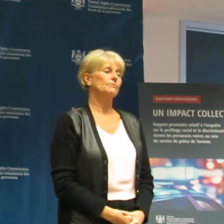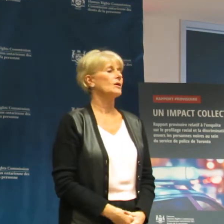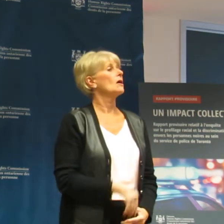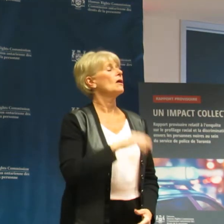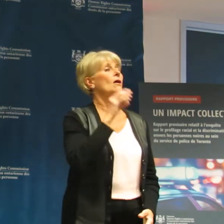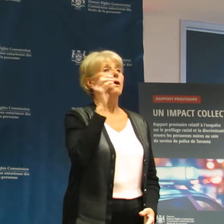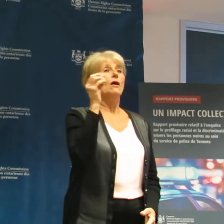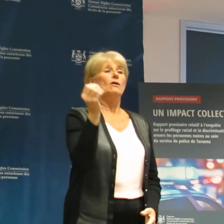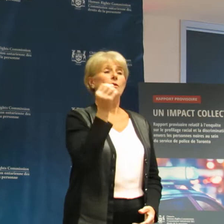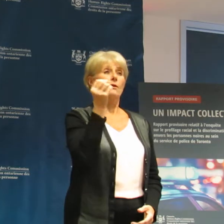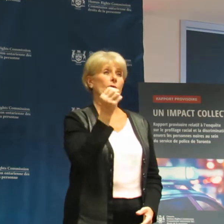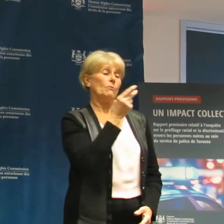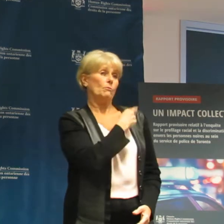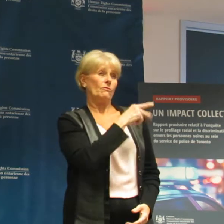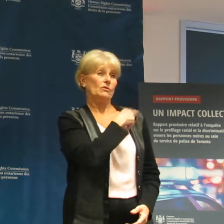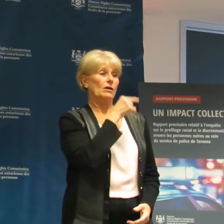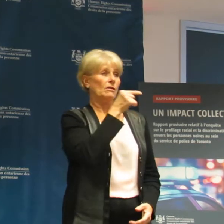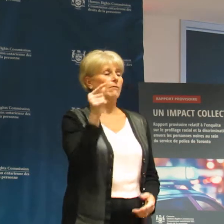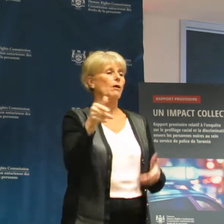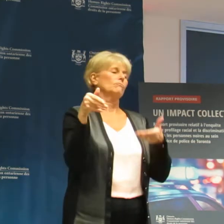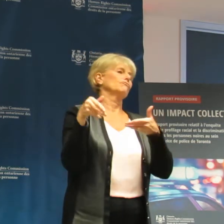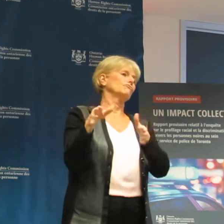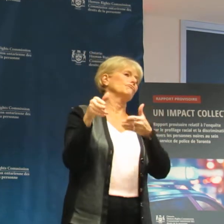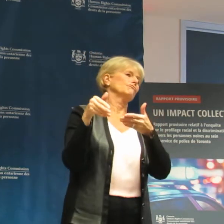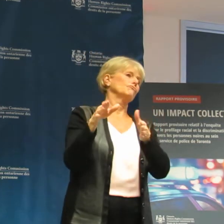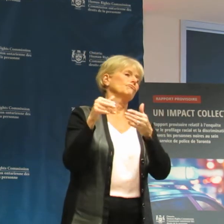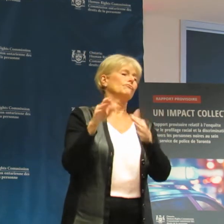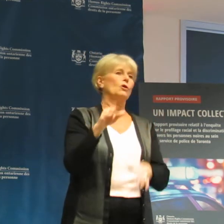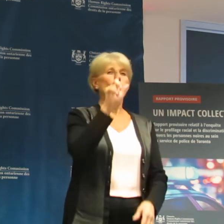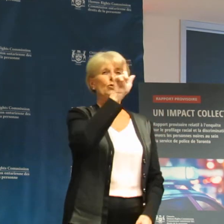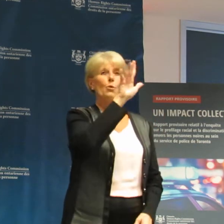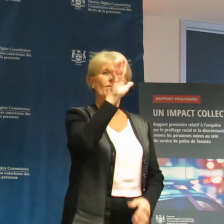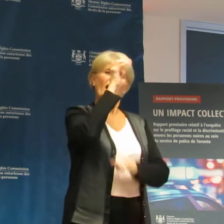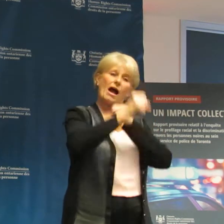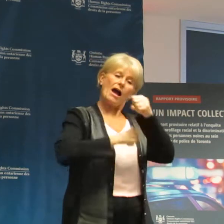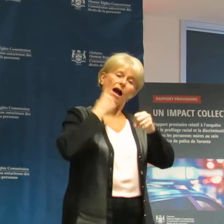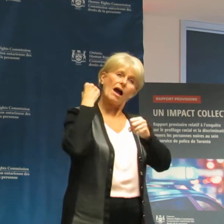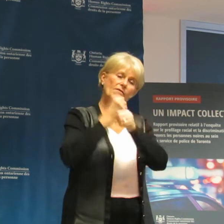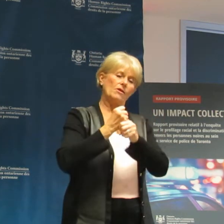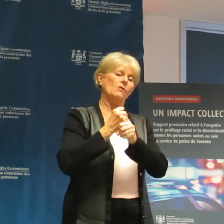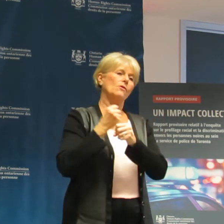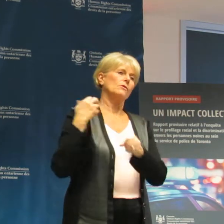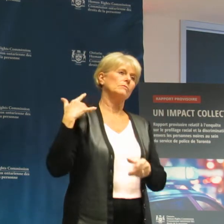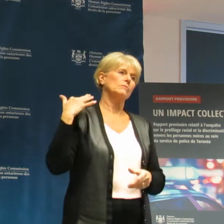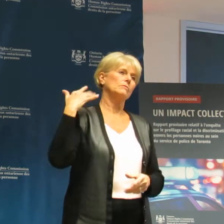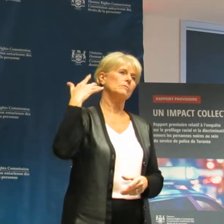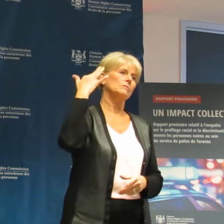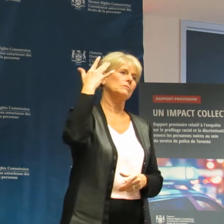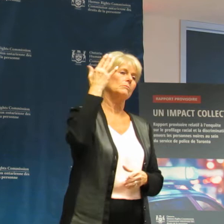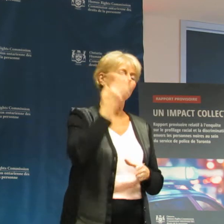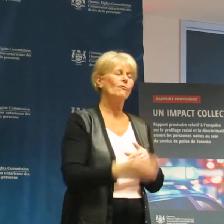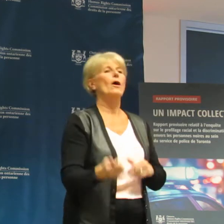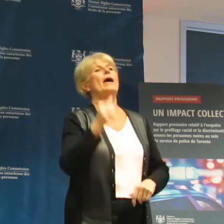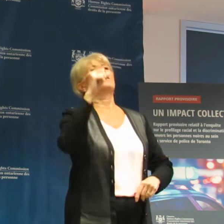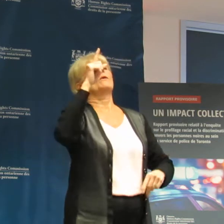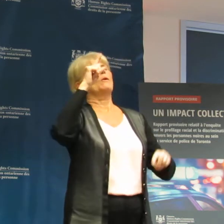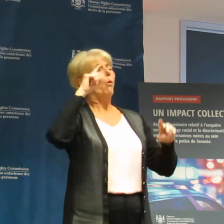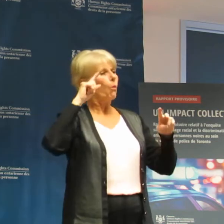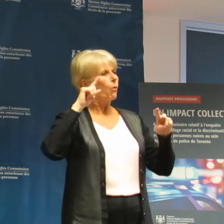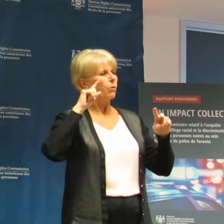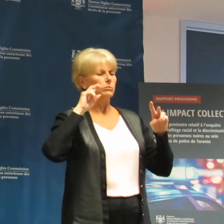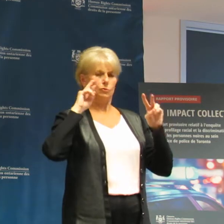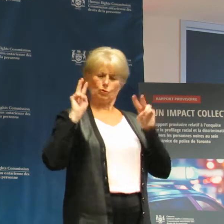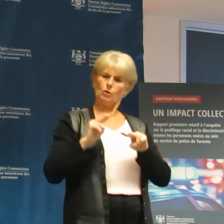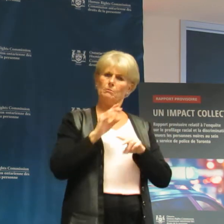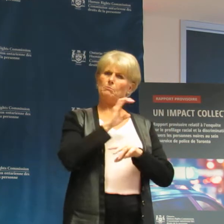Ontario provincial governments have allowed 25 years to pass before anyone looked at how